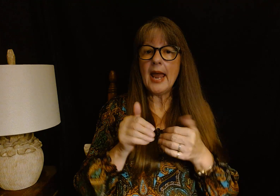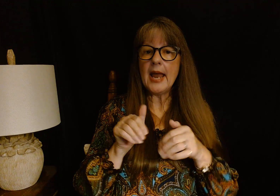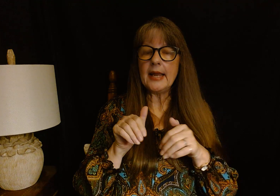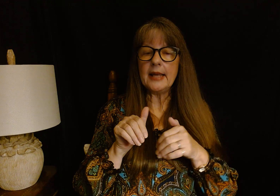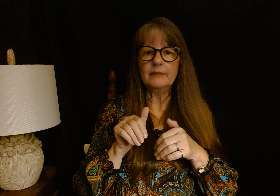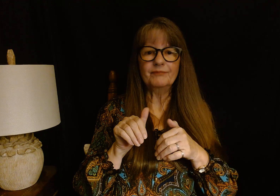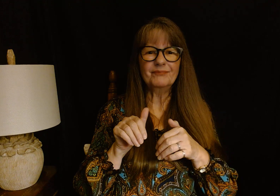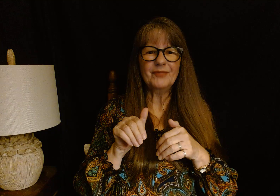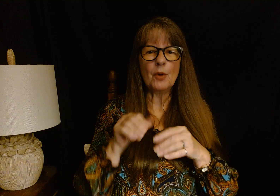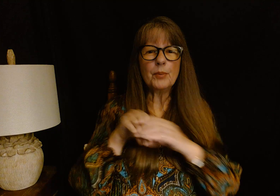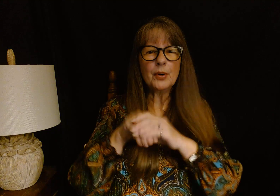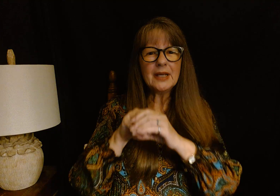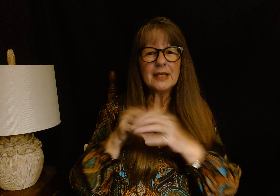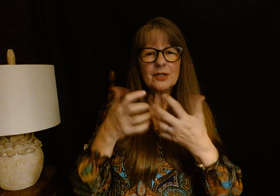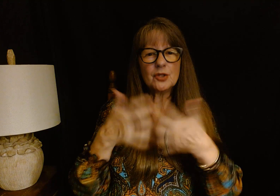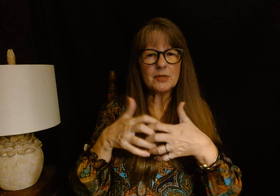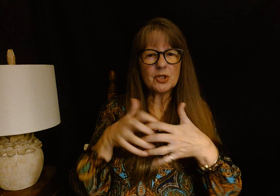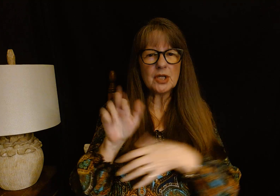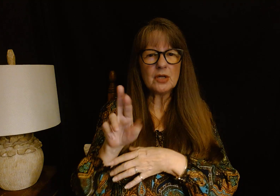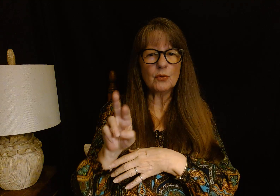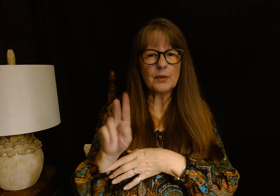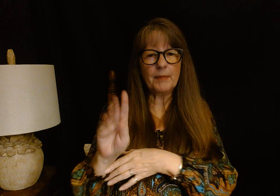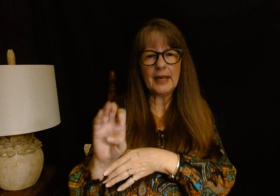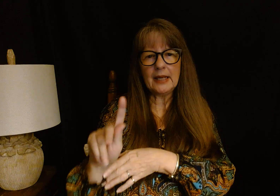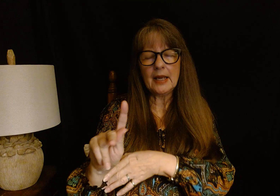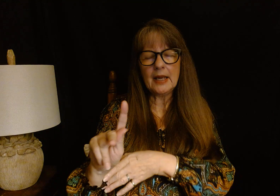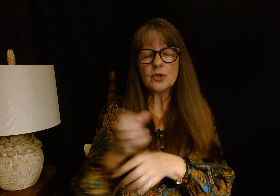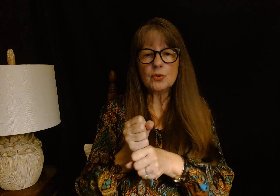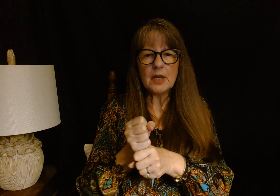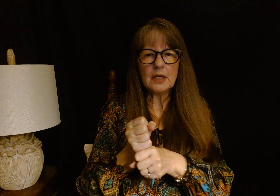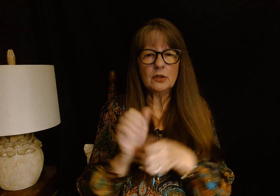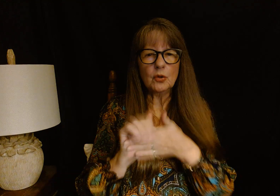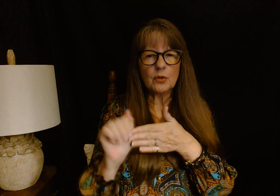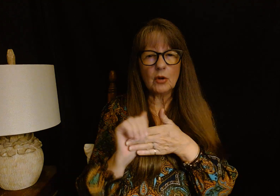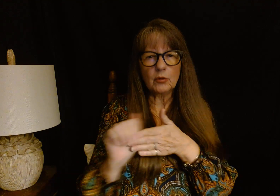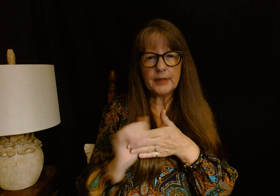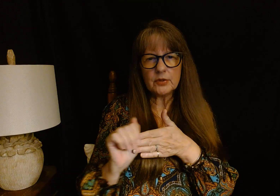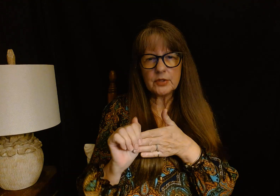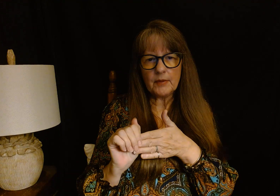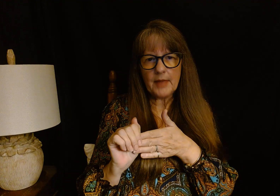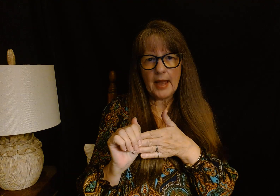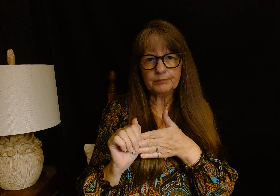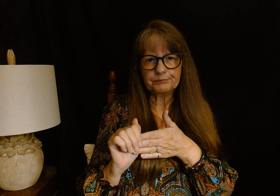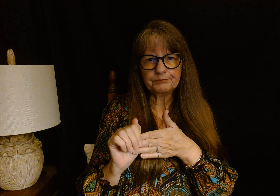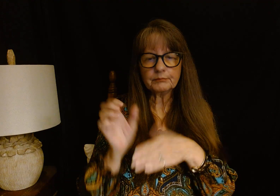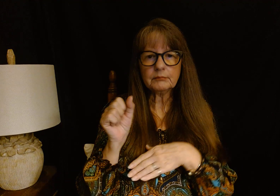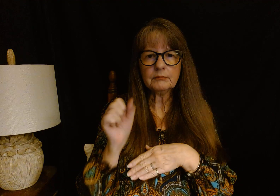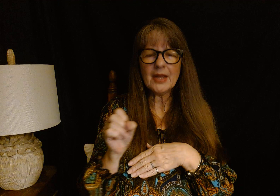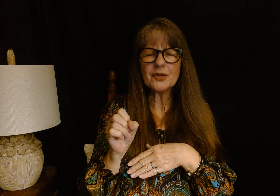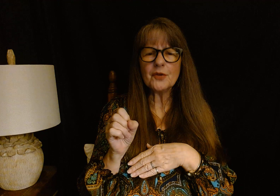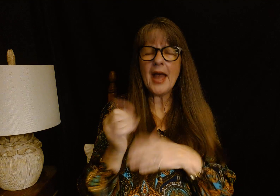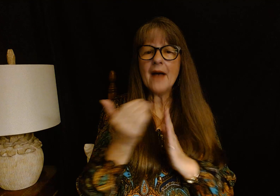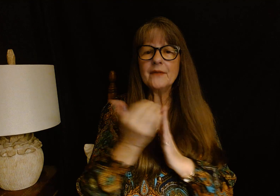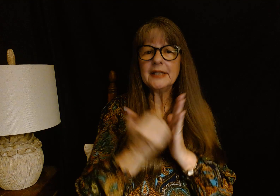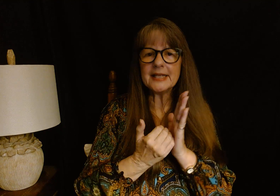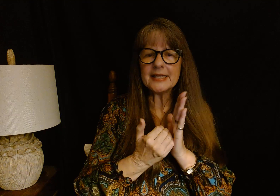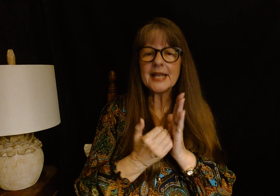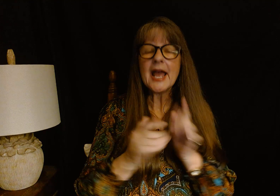ahead and, putting it into the machine or the bank to get, dollar bills from that. So they have a list.